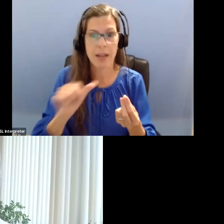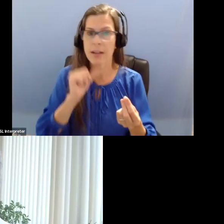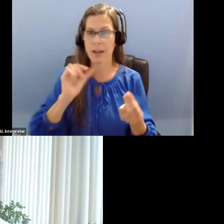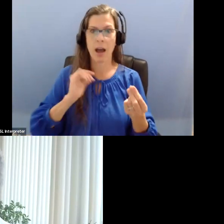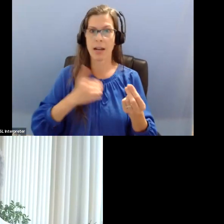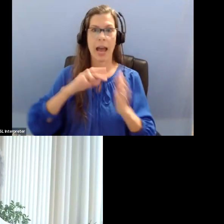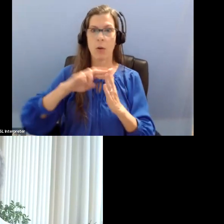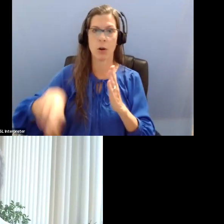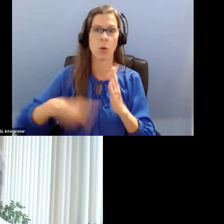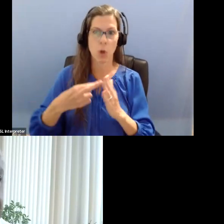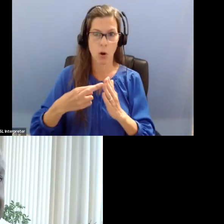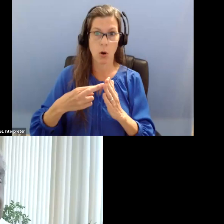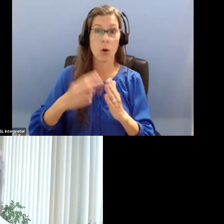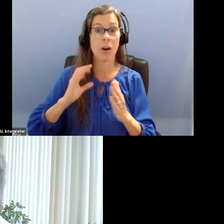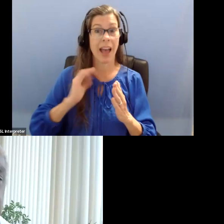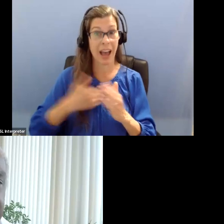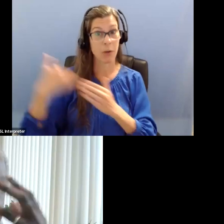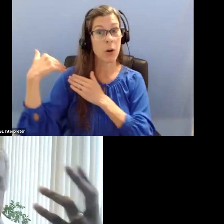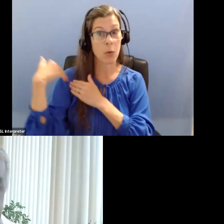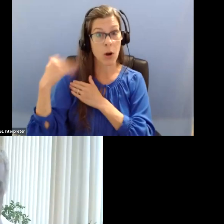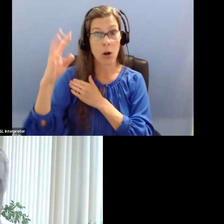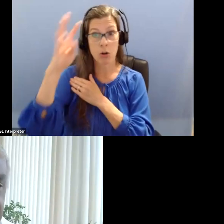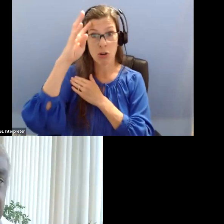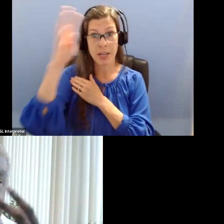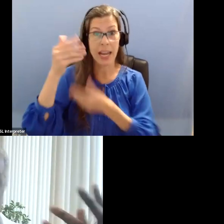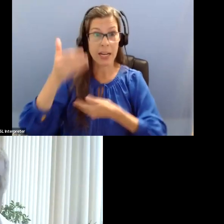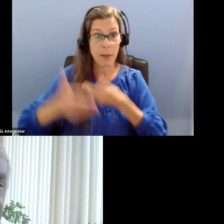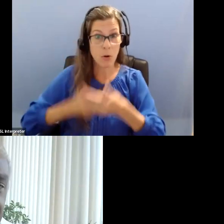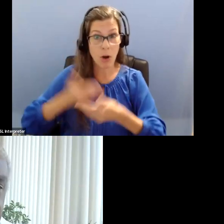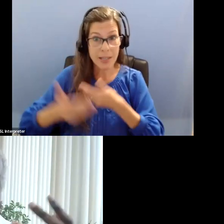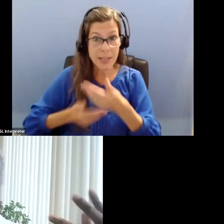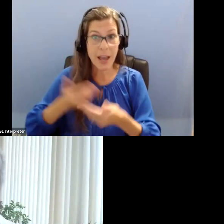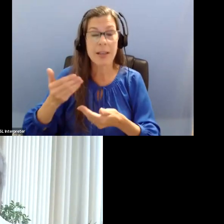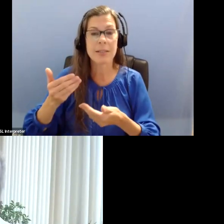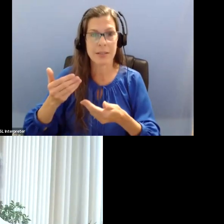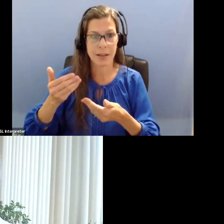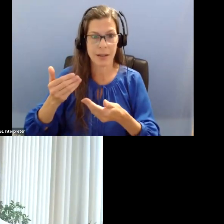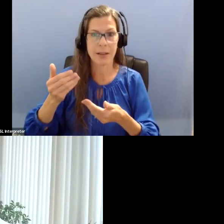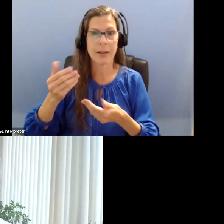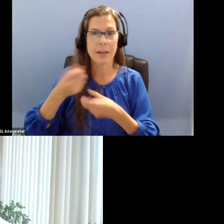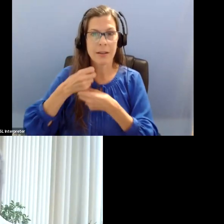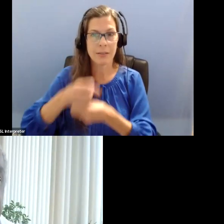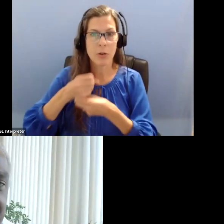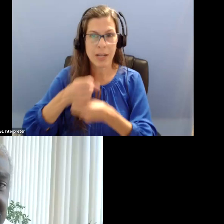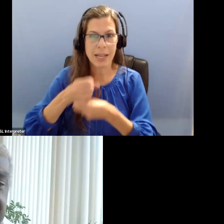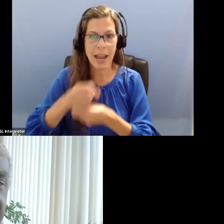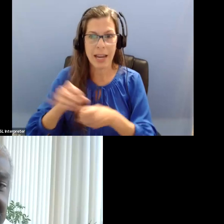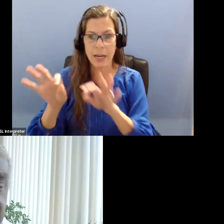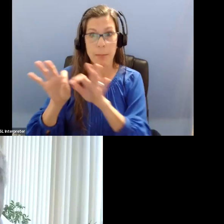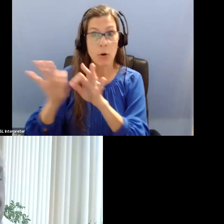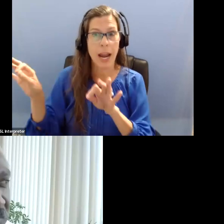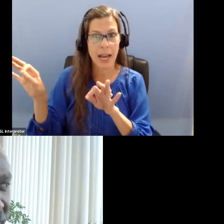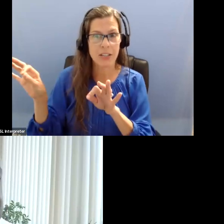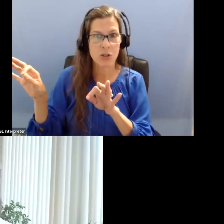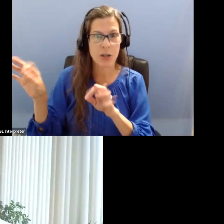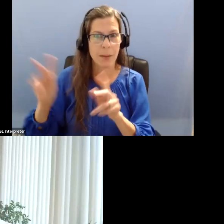process where we create as many branches, as many people that give us voices, and those voices lead